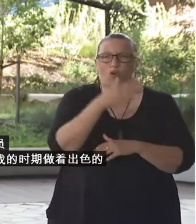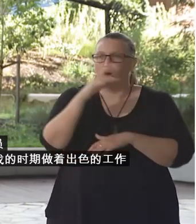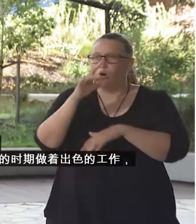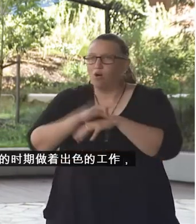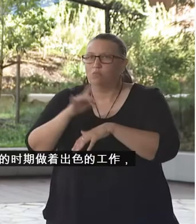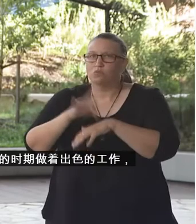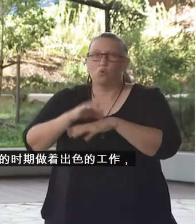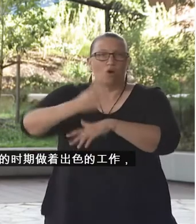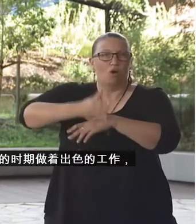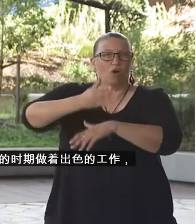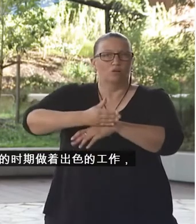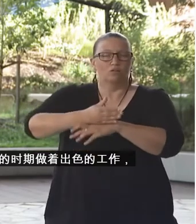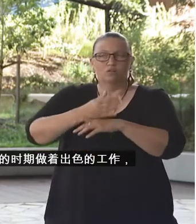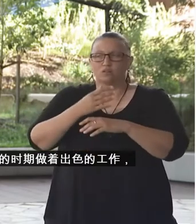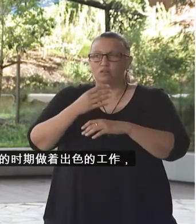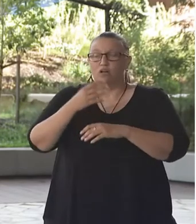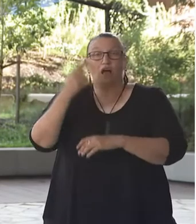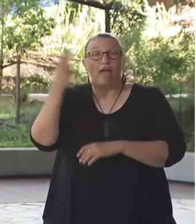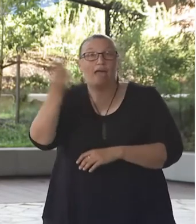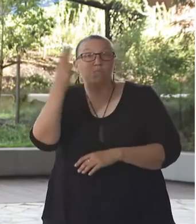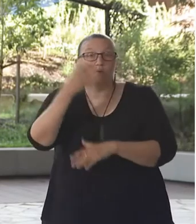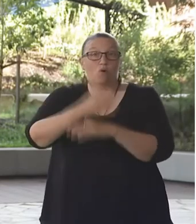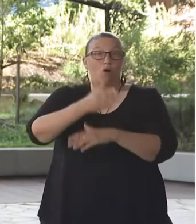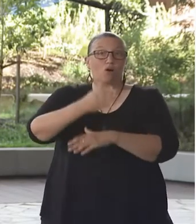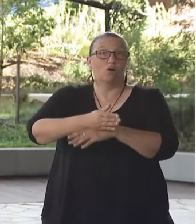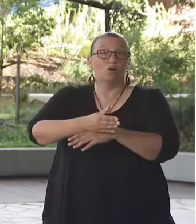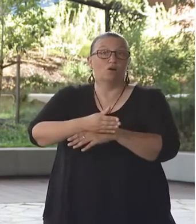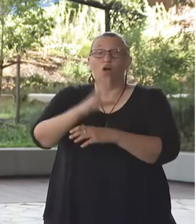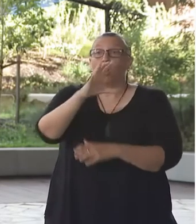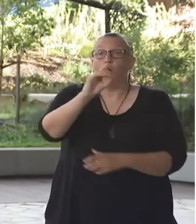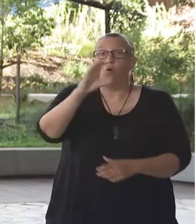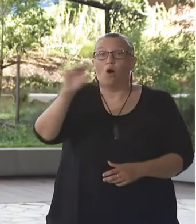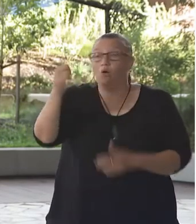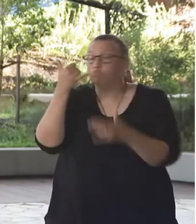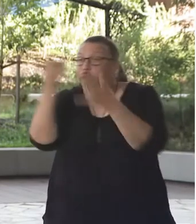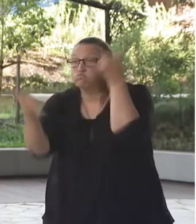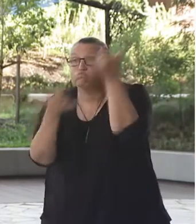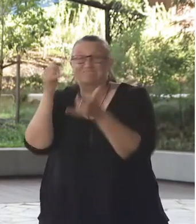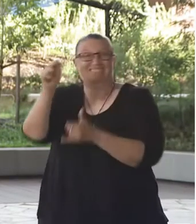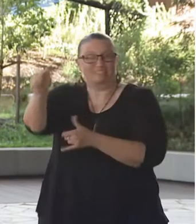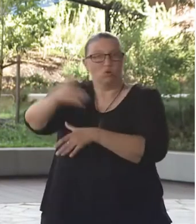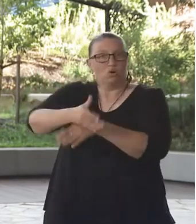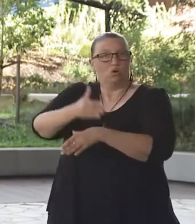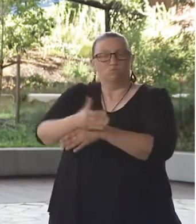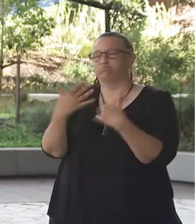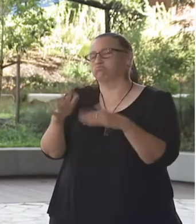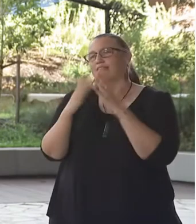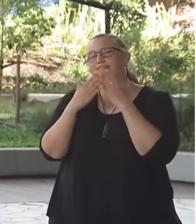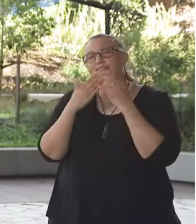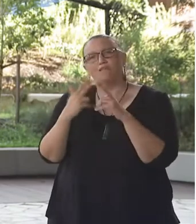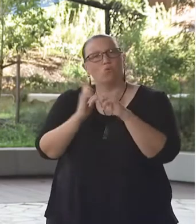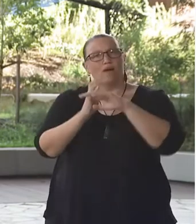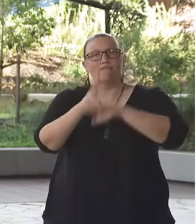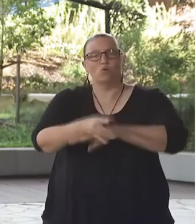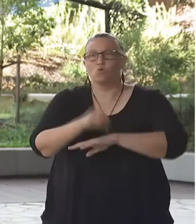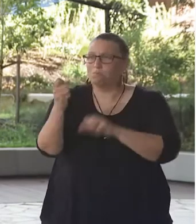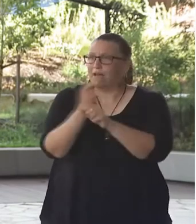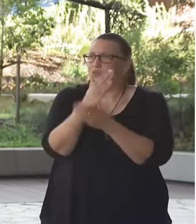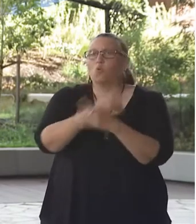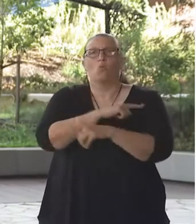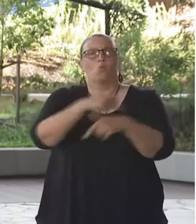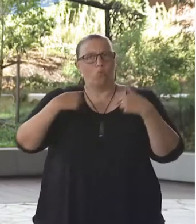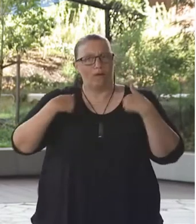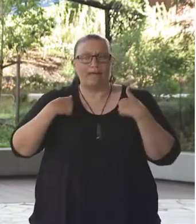a difficult and challenging time in ensuring that we keep people safe as we move through not